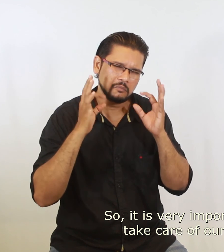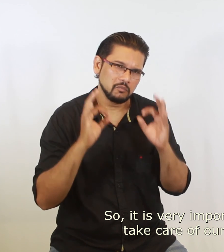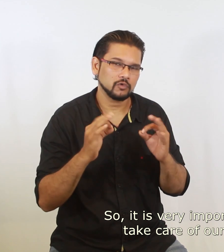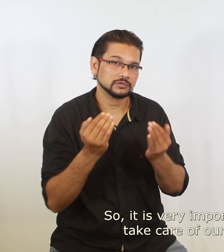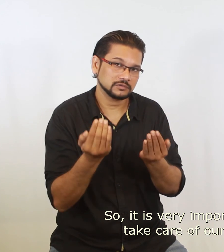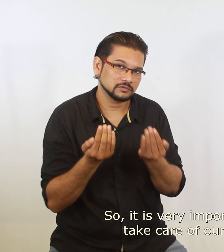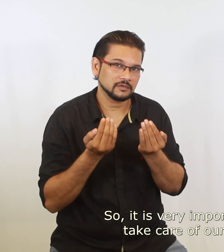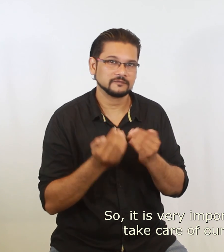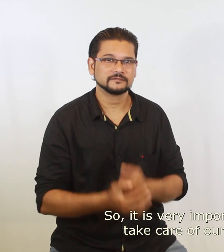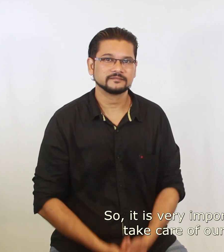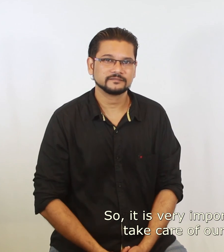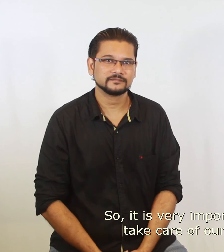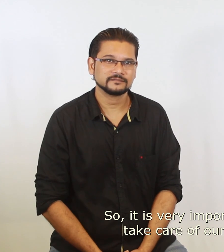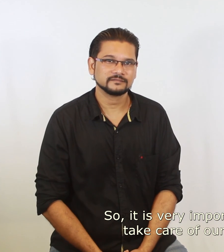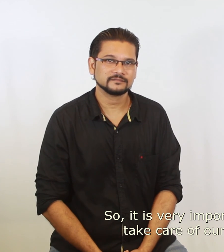very important to take care of our air.